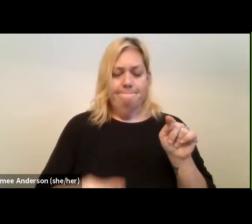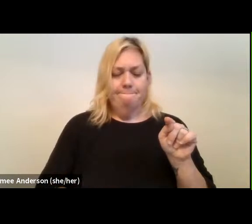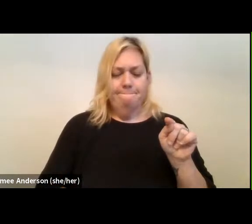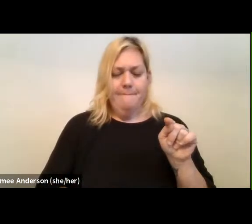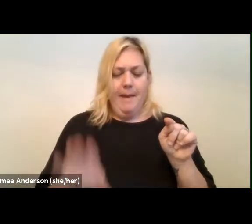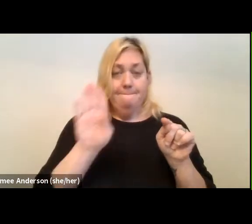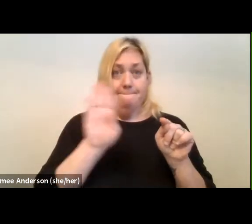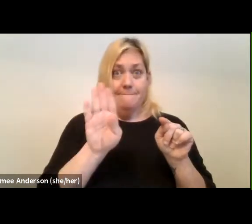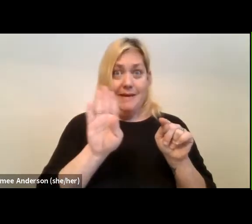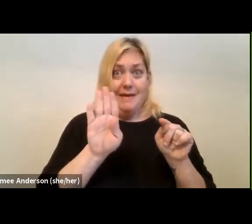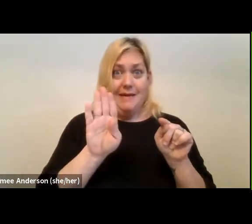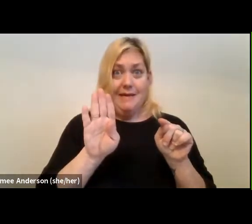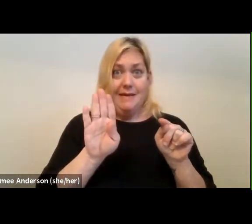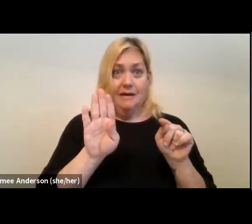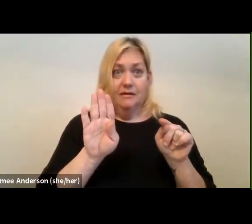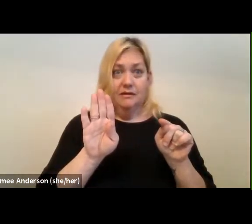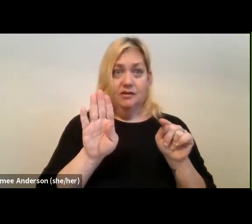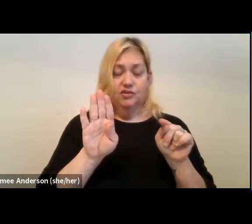B, it's very